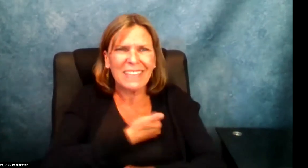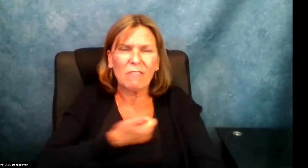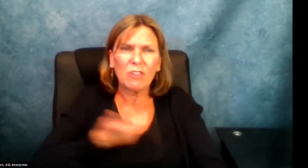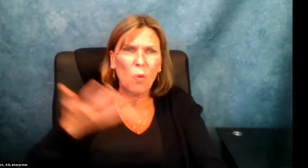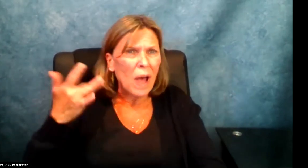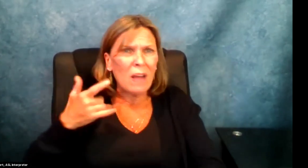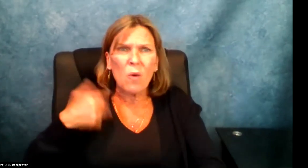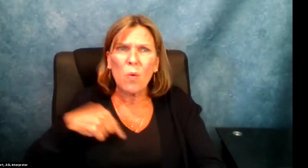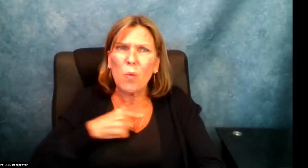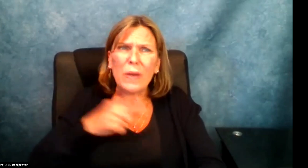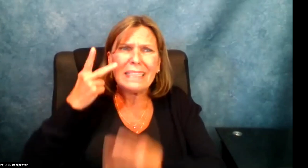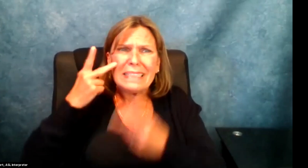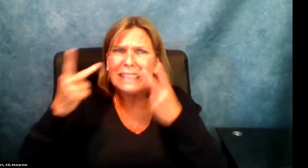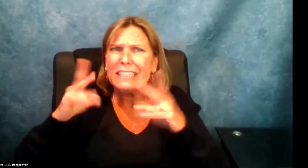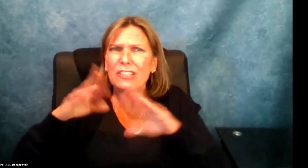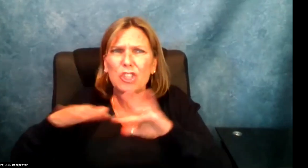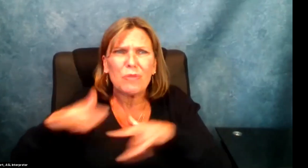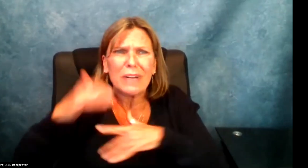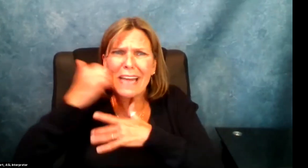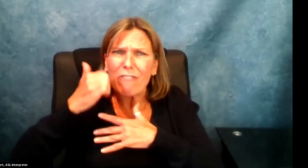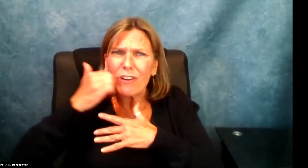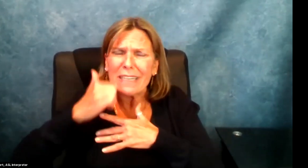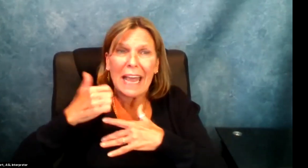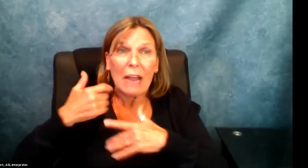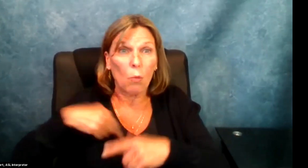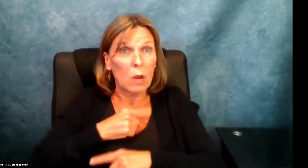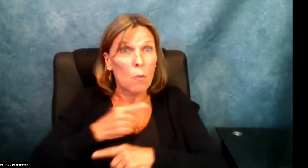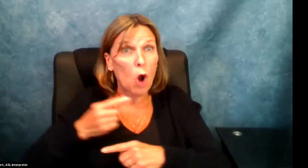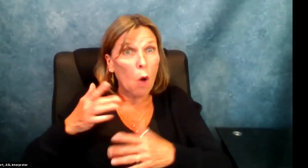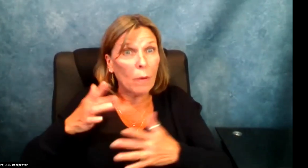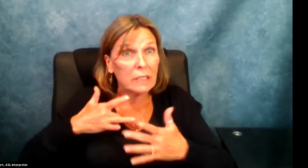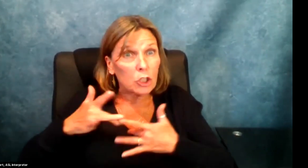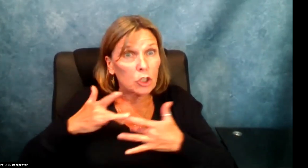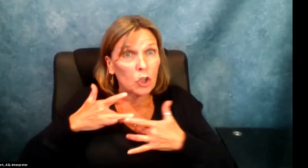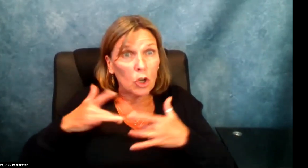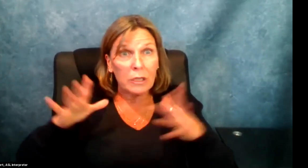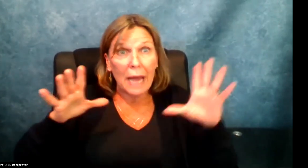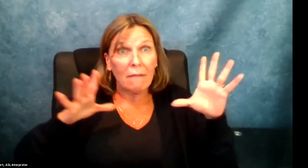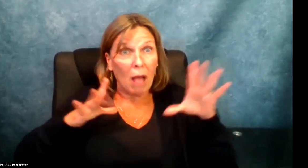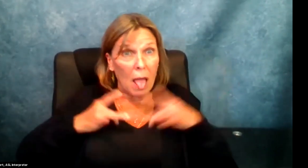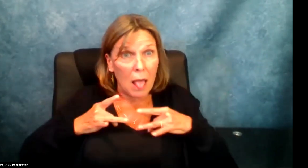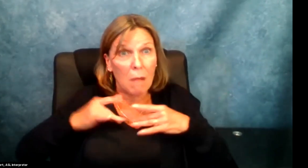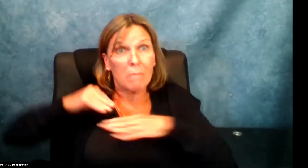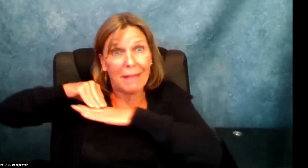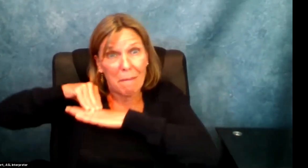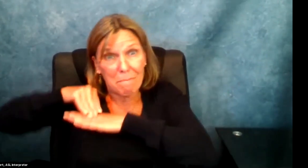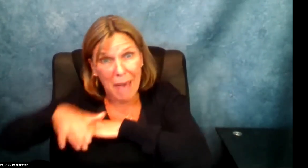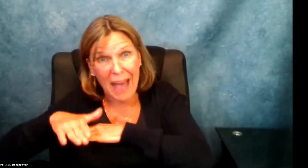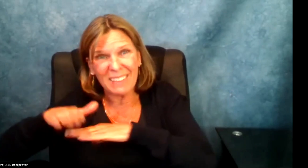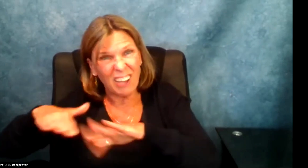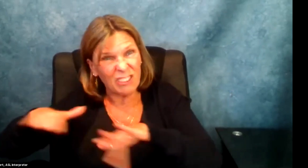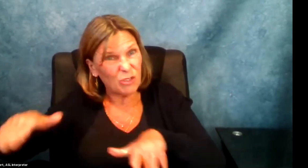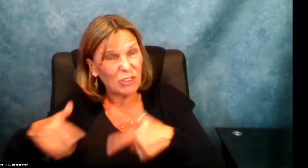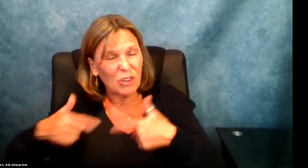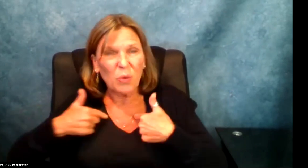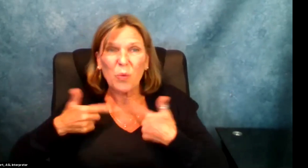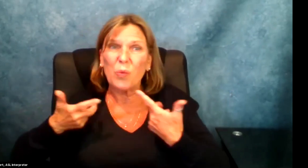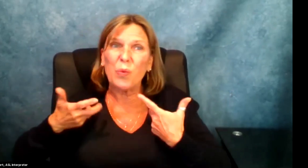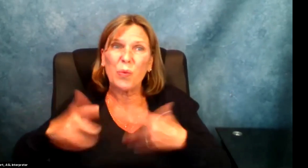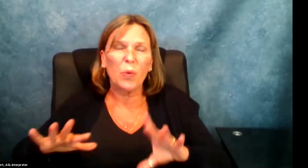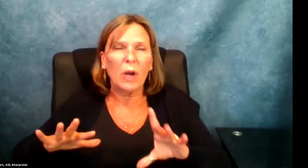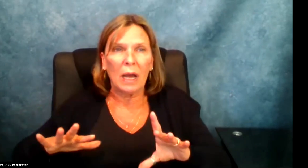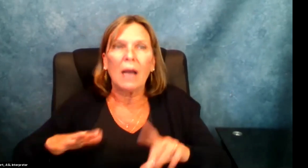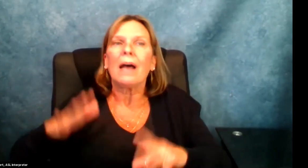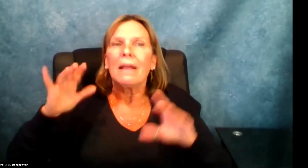that we're always worried about if we would pass on the virus to somebody else as well. And I think it's one of the reasons that a lot of us decided to get vaccinated